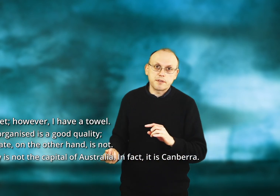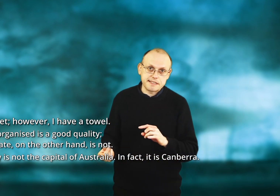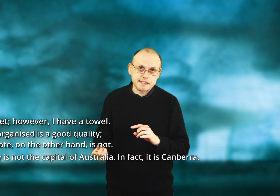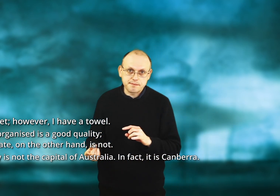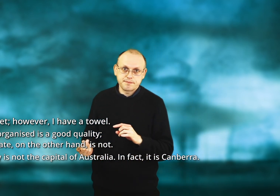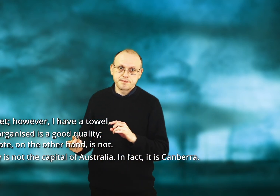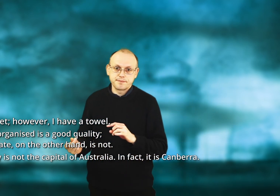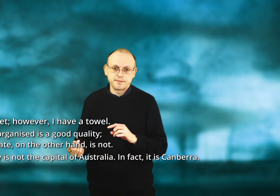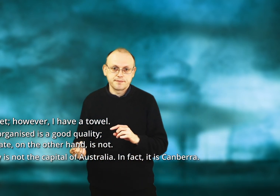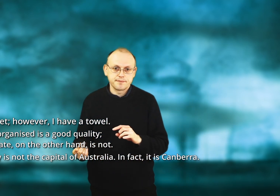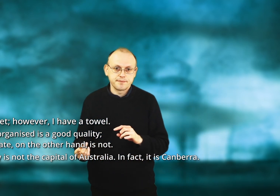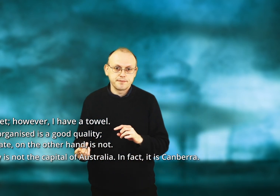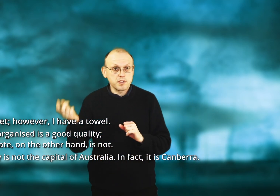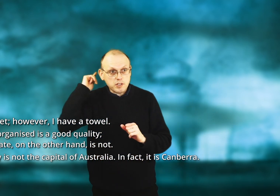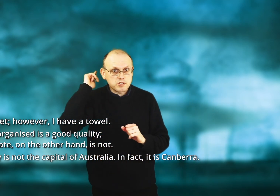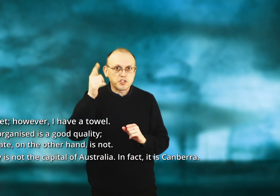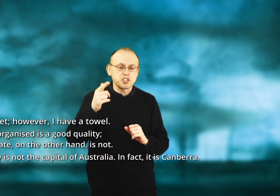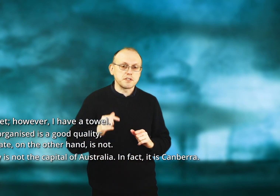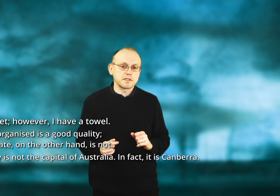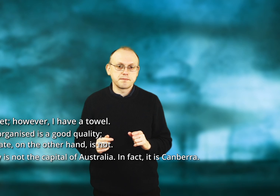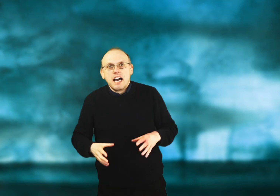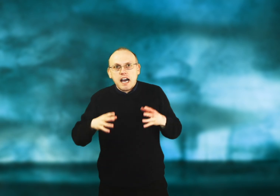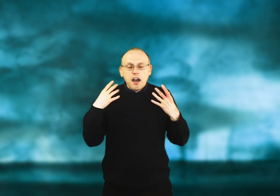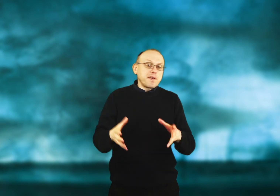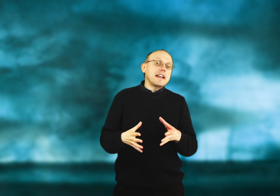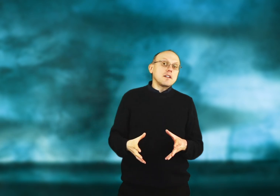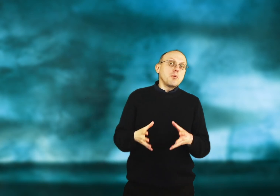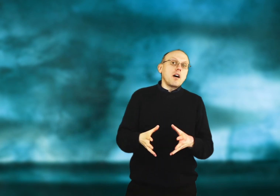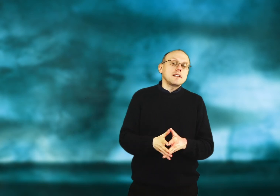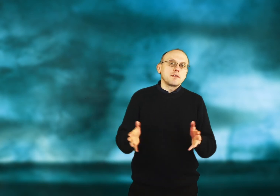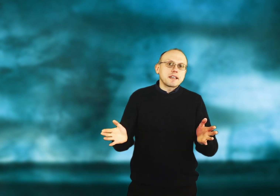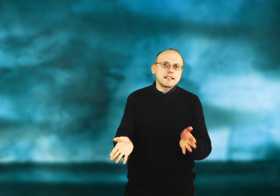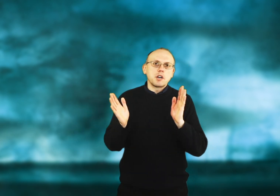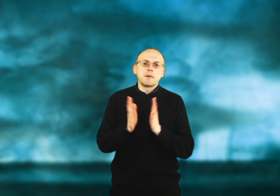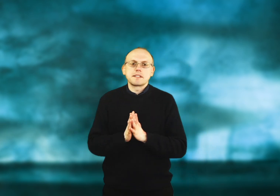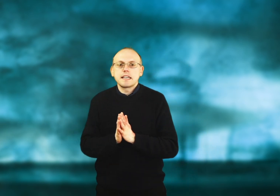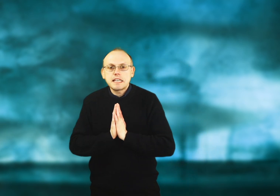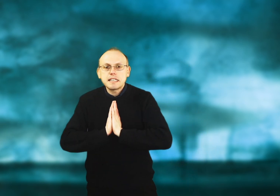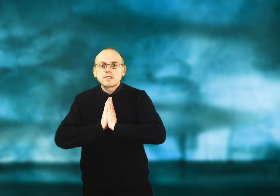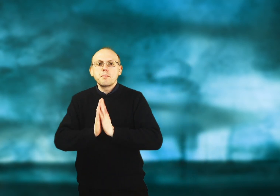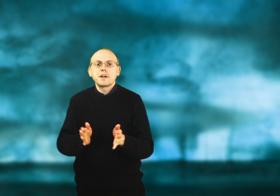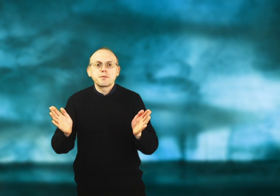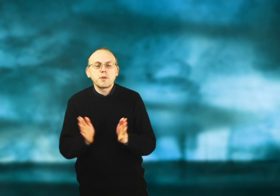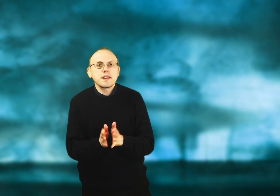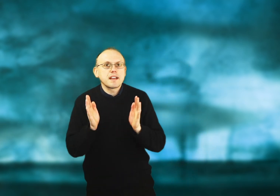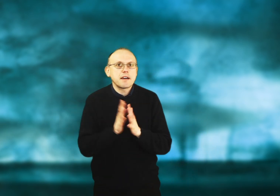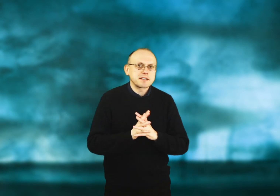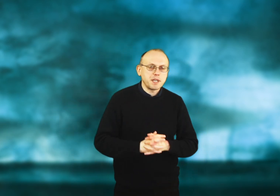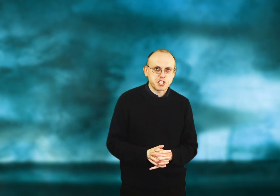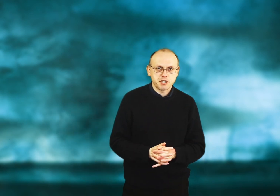phrases, but not conjunctions. Our final one regarding commas is commas with direct speech.